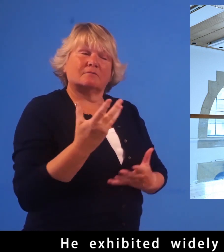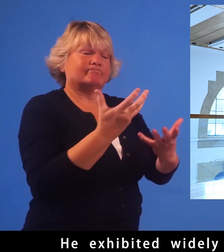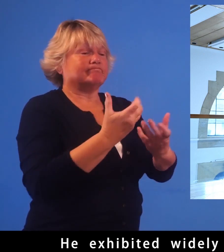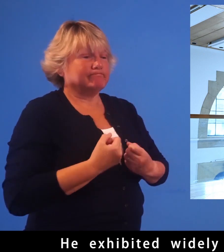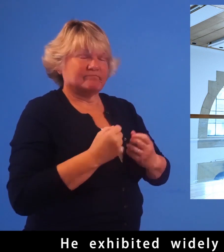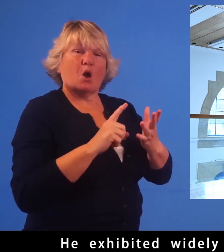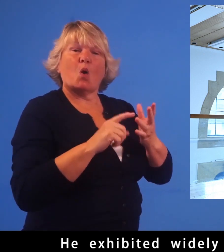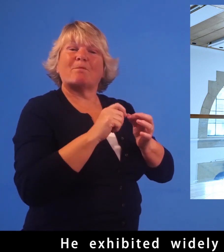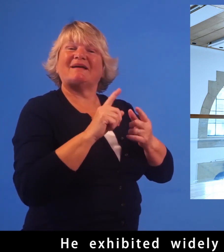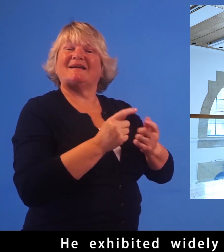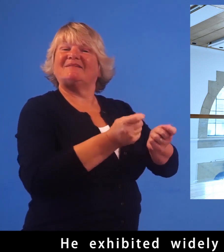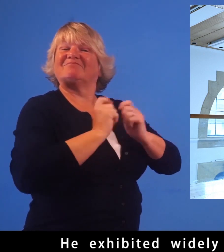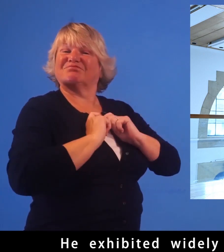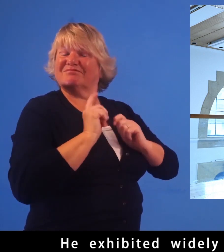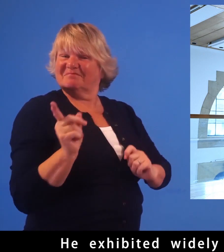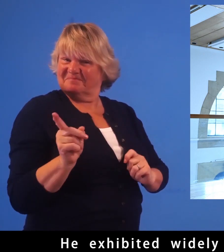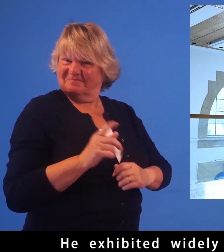1963.